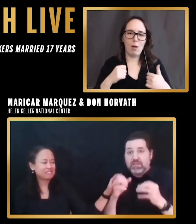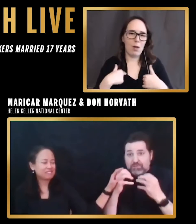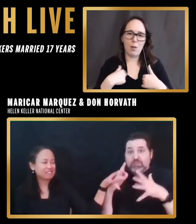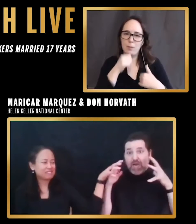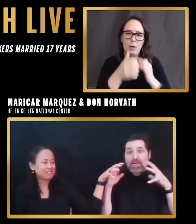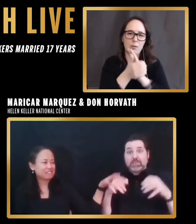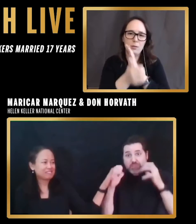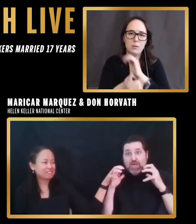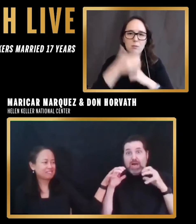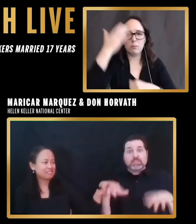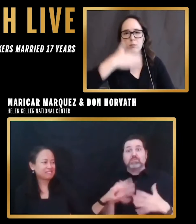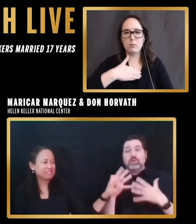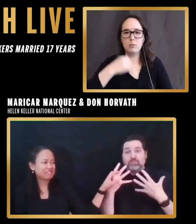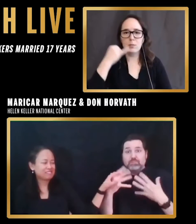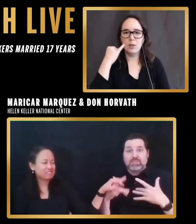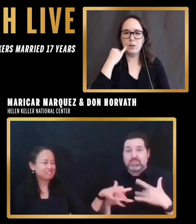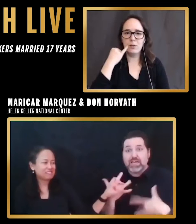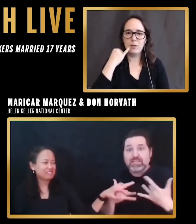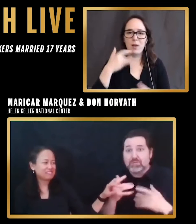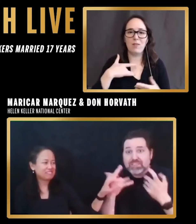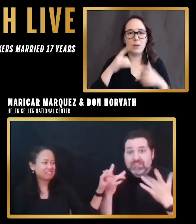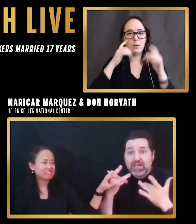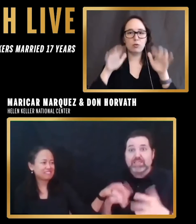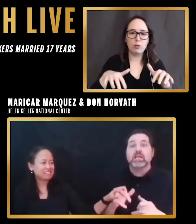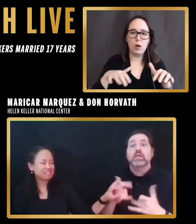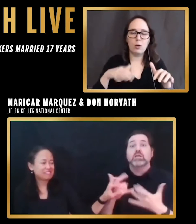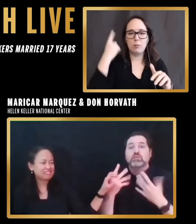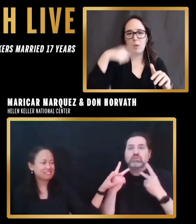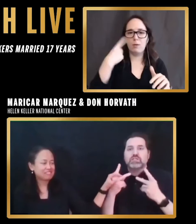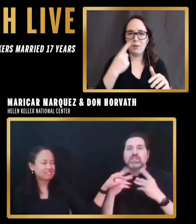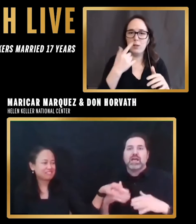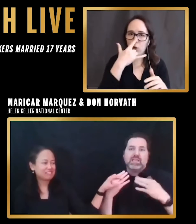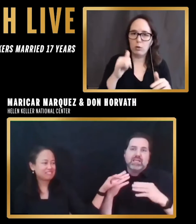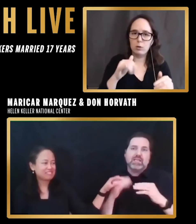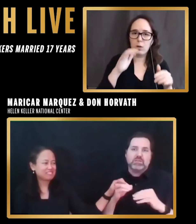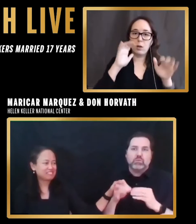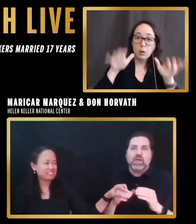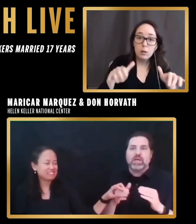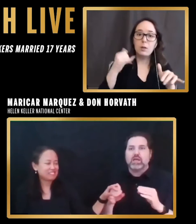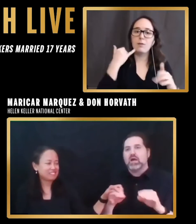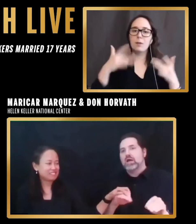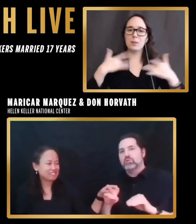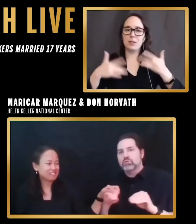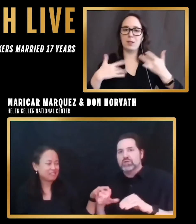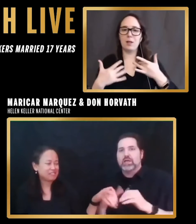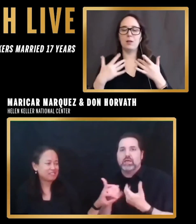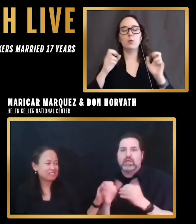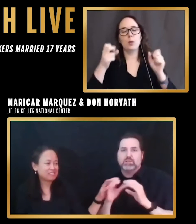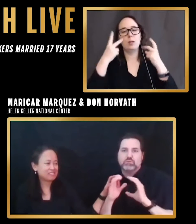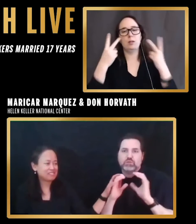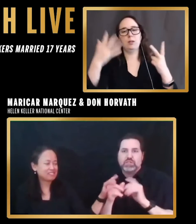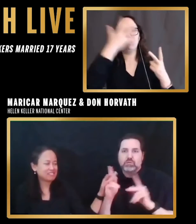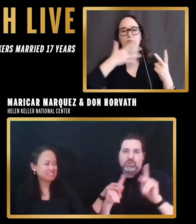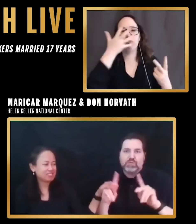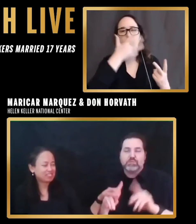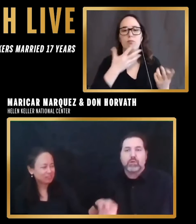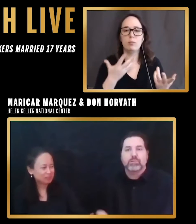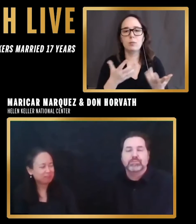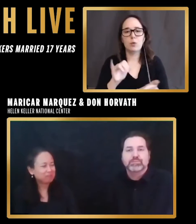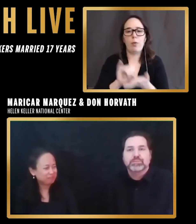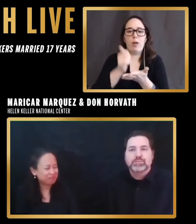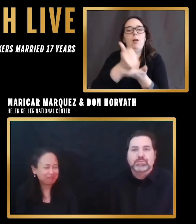because if I'm shocked, I'm shocked. If I'm excited, I'm excited. You'll see that in the way I move and communicate with